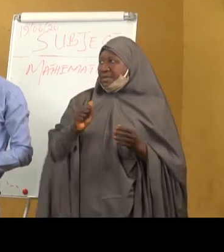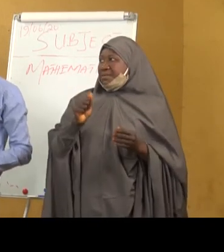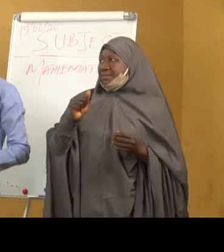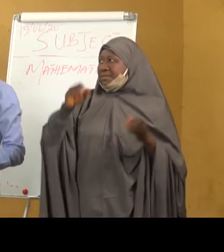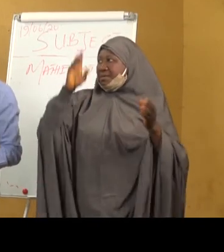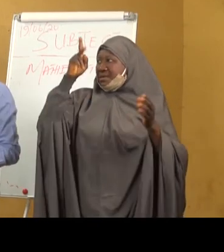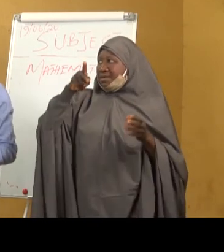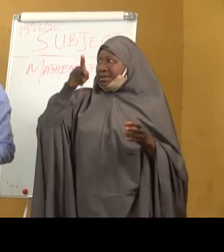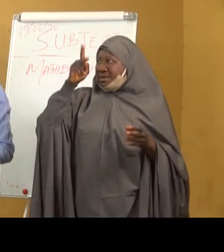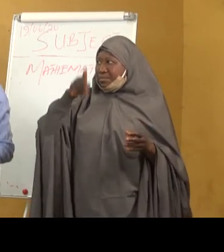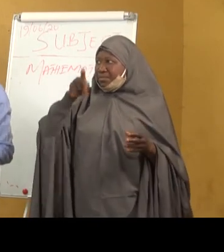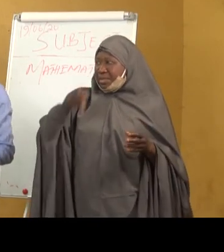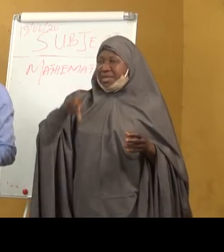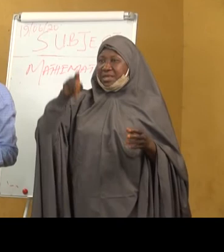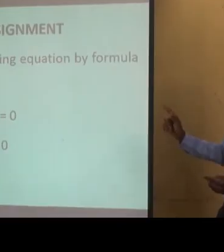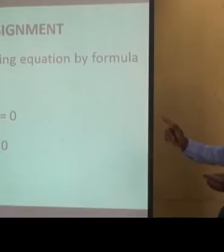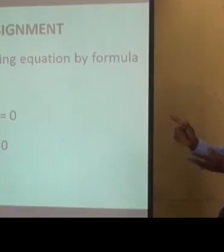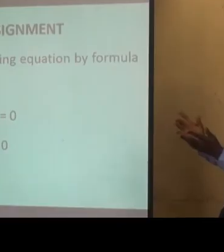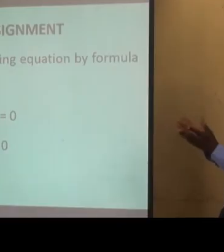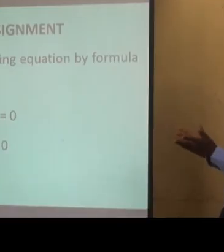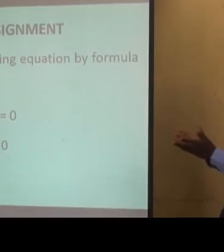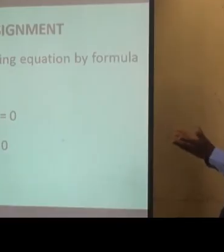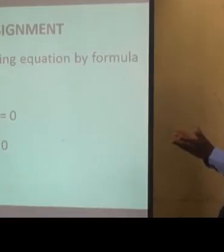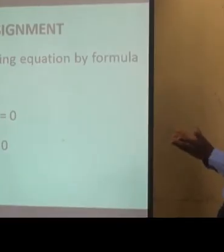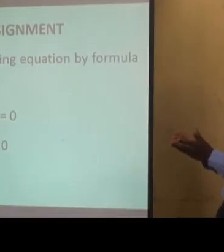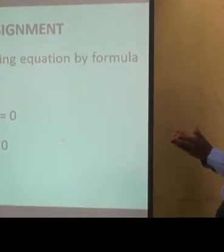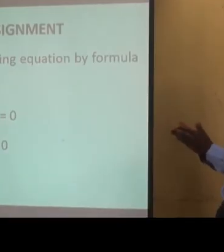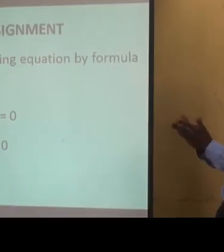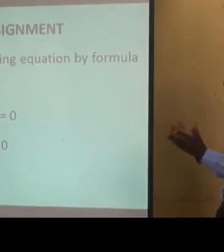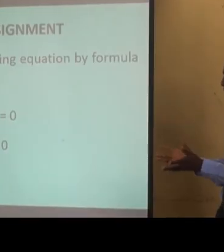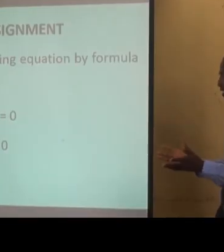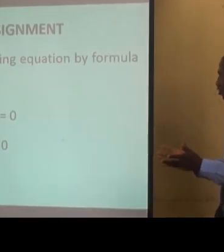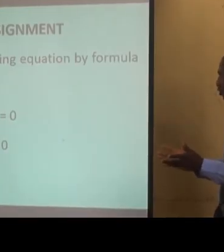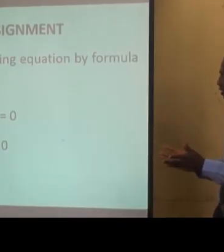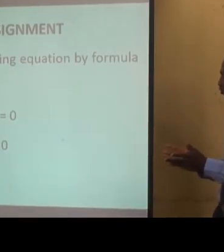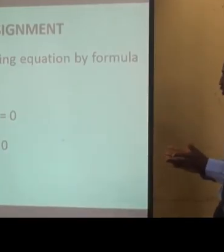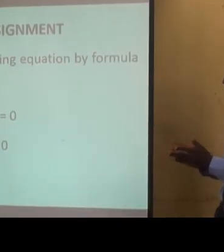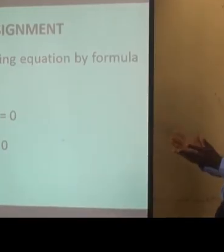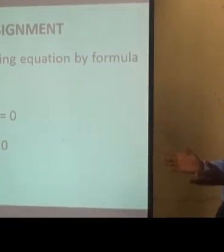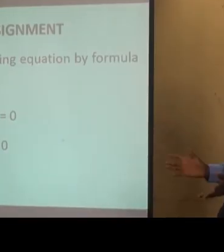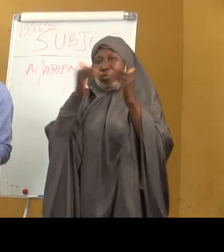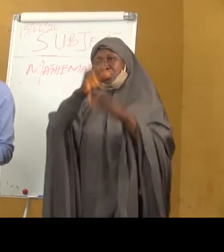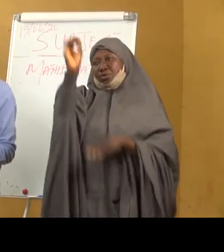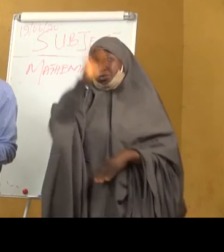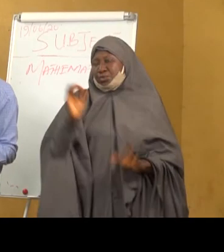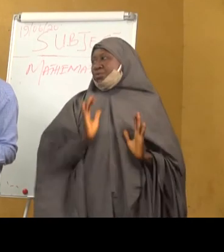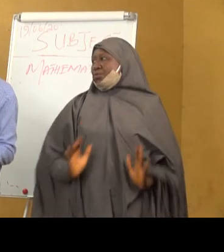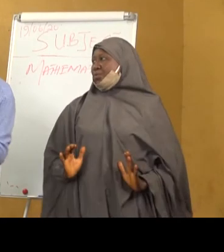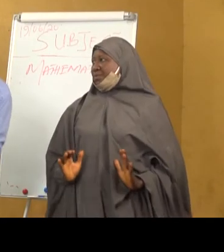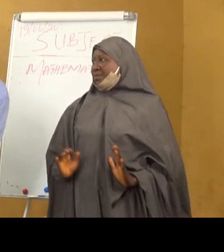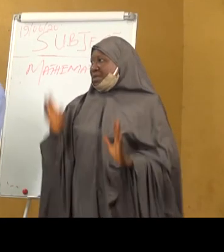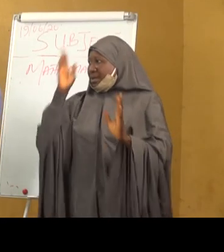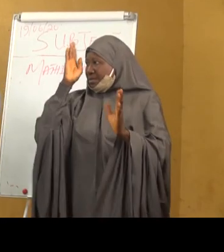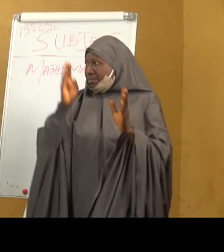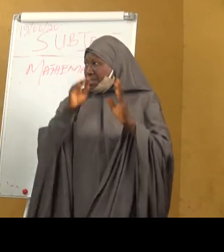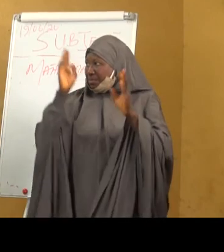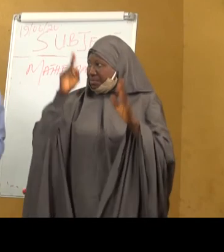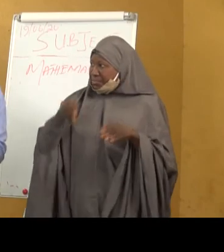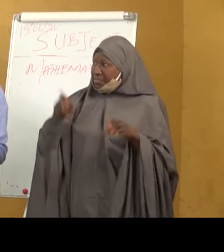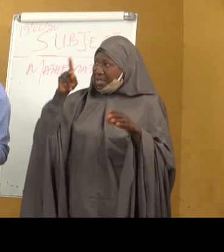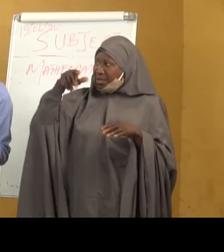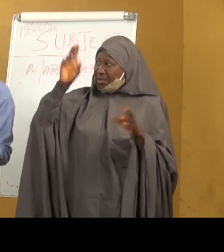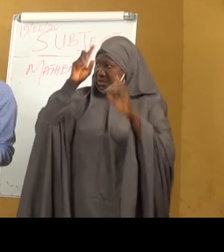A, p squared minus 10p minus 24 equals to 0. P